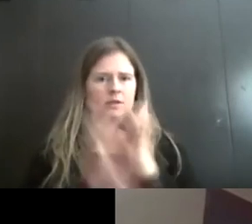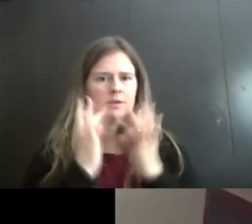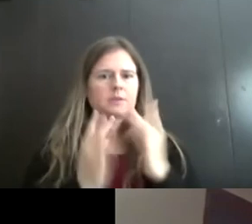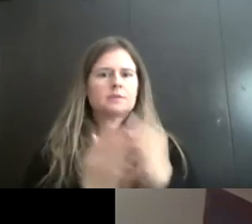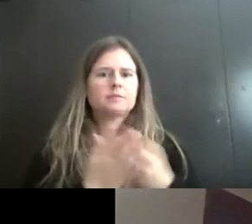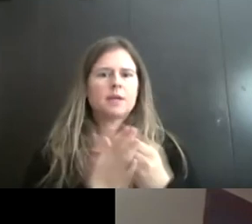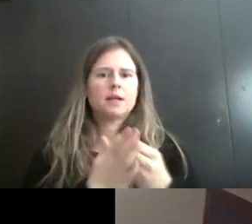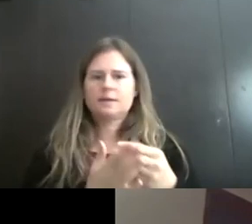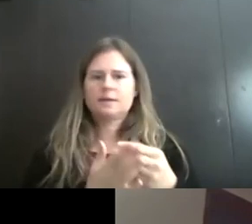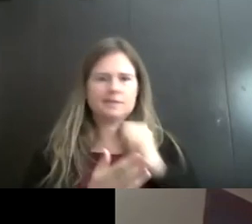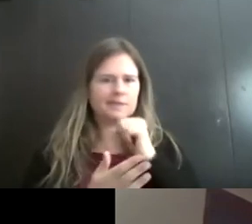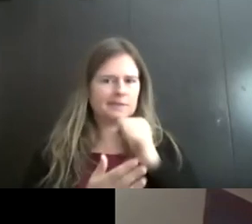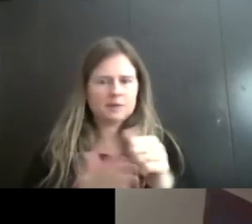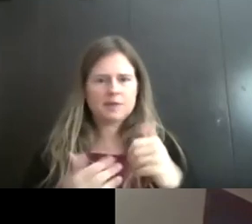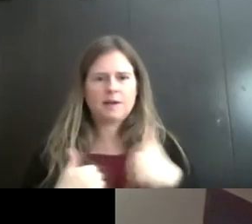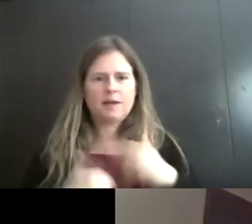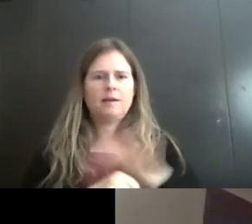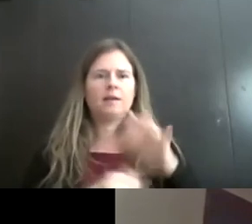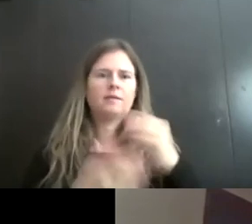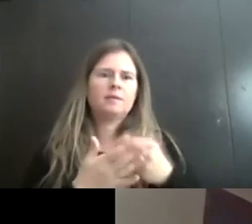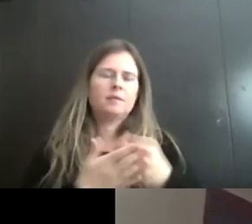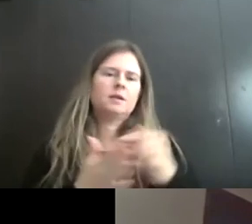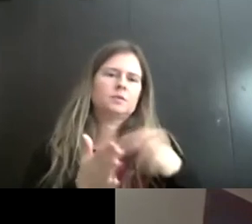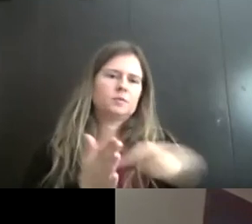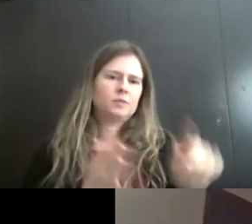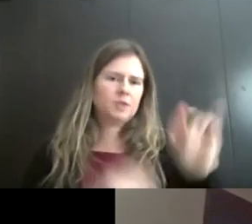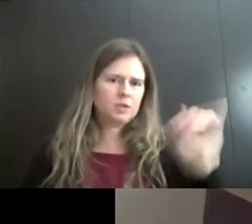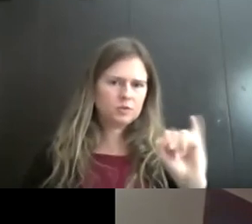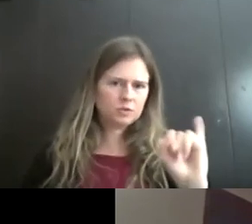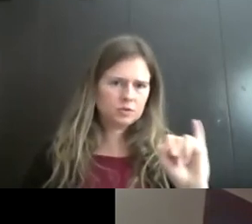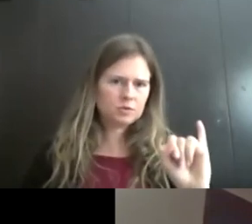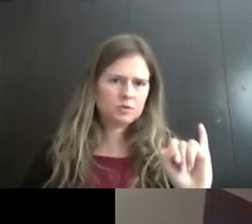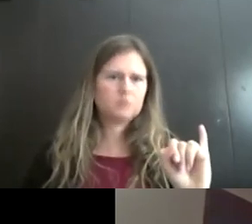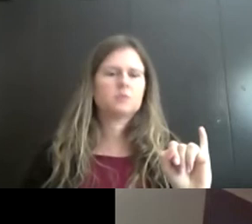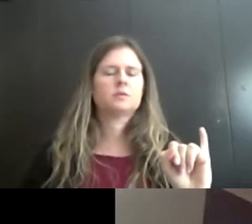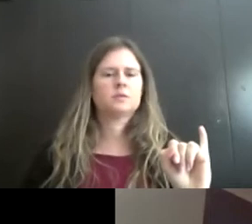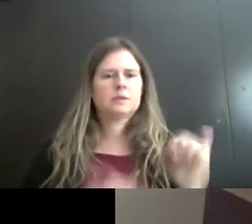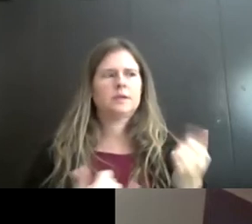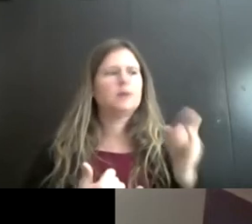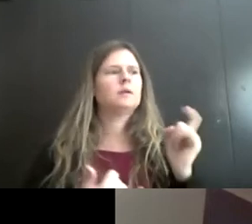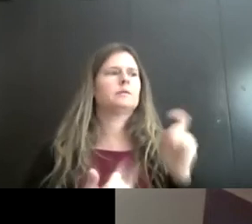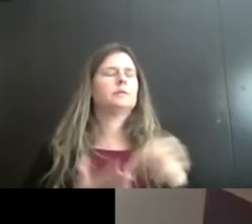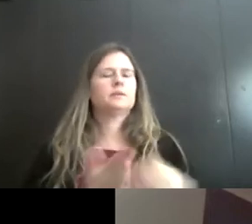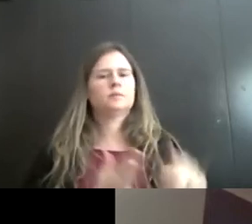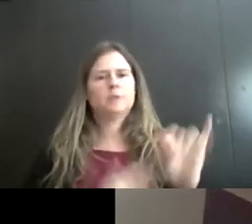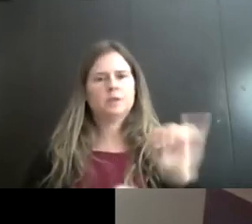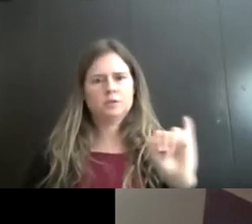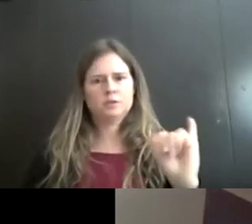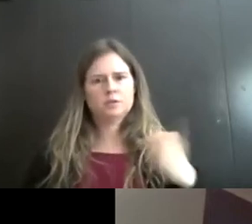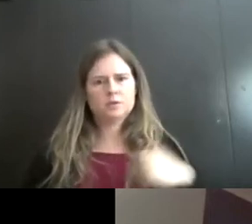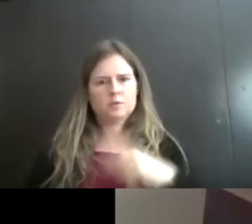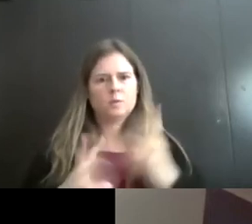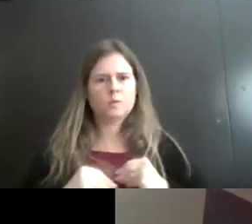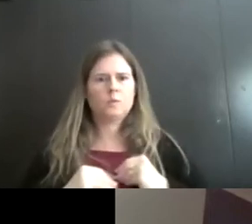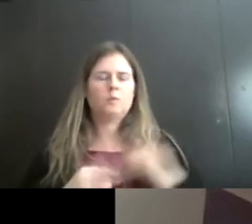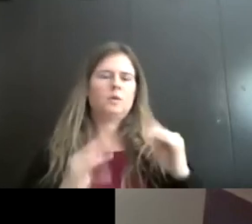insurance, and we need insurance now that we are legally acquiring the land. We